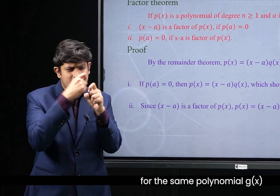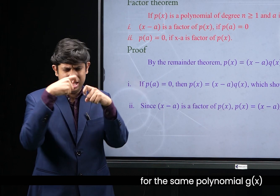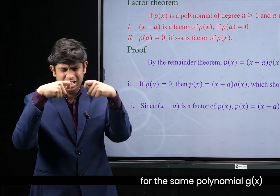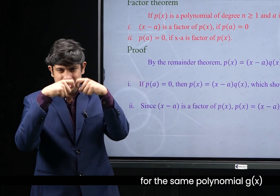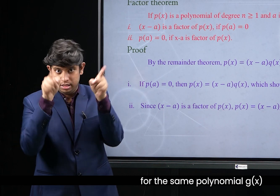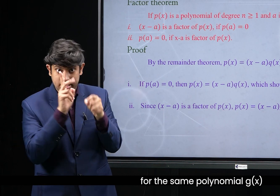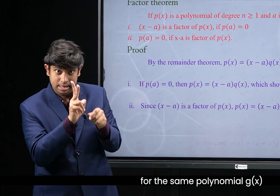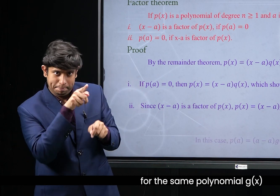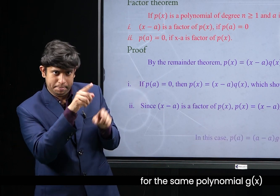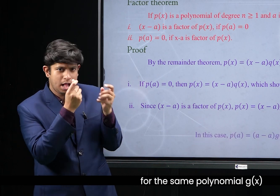x.